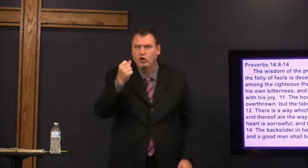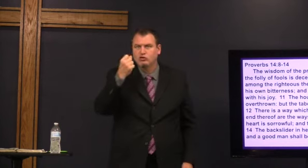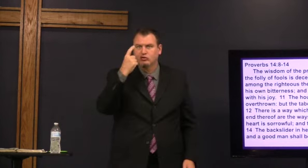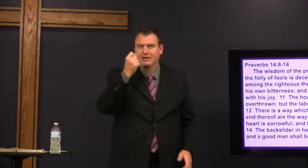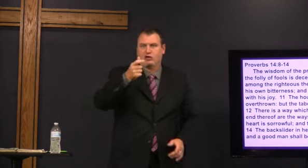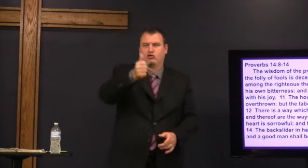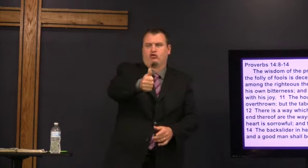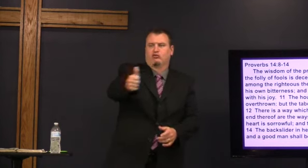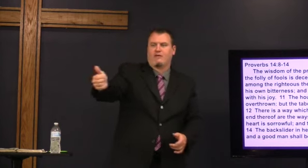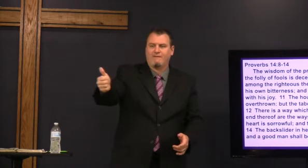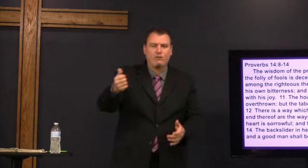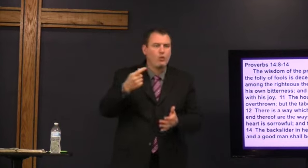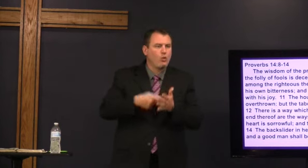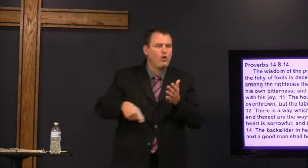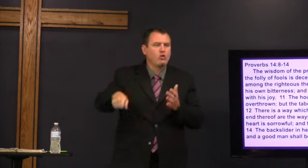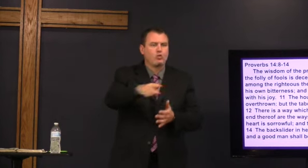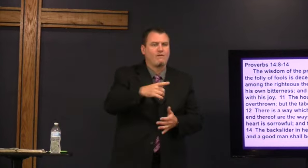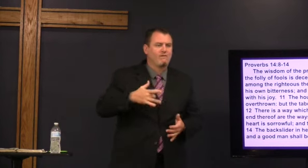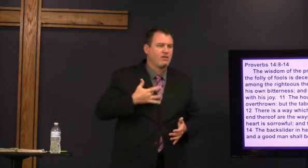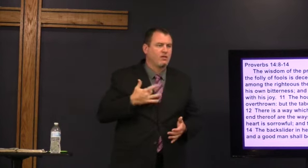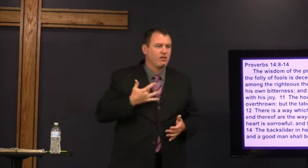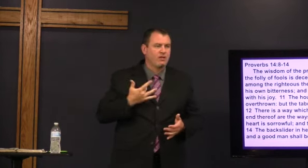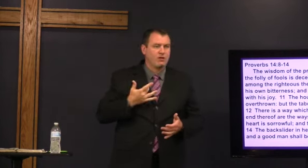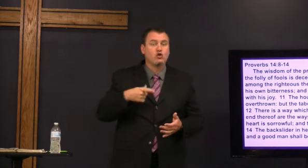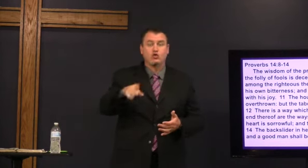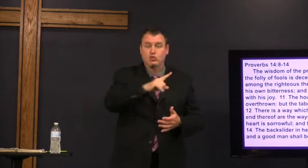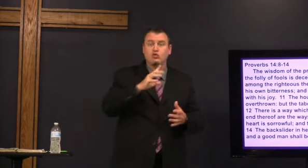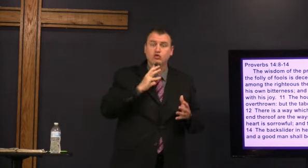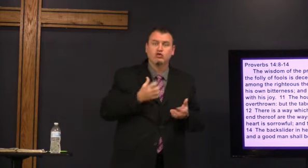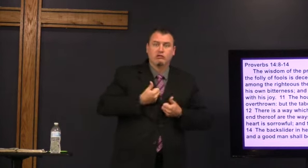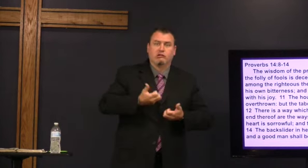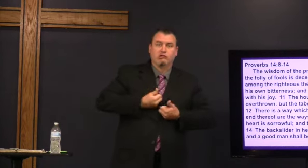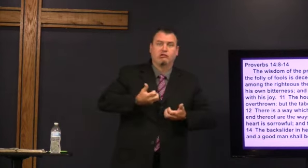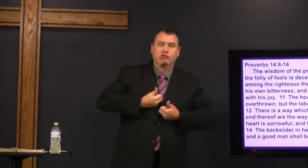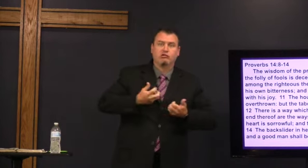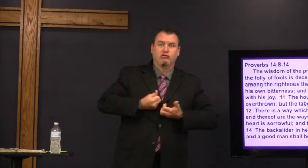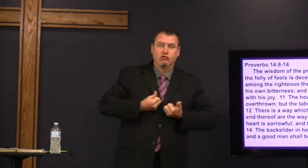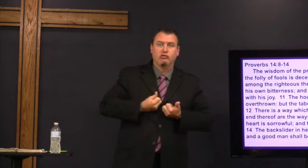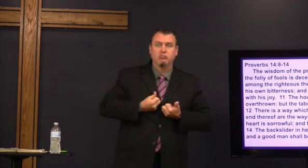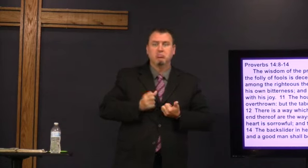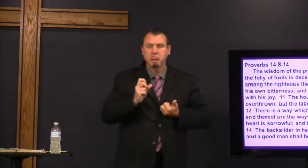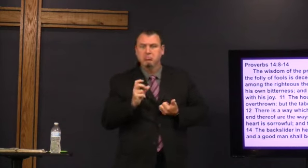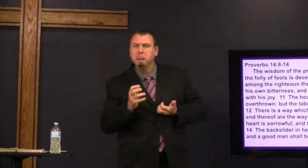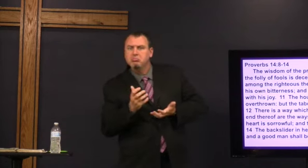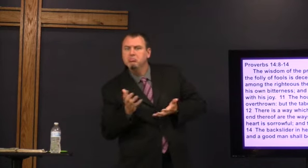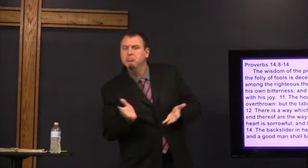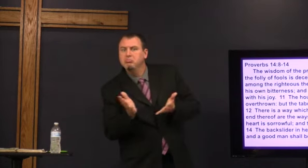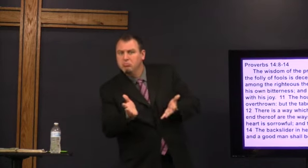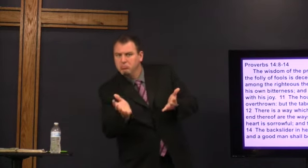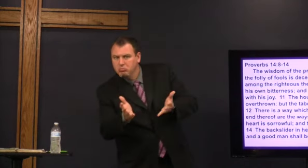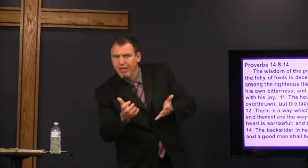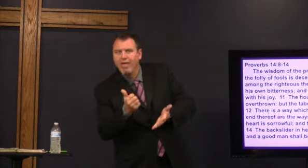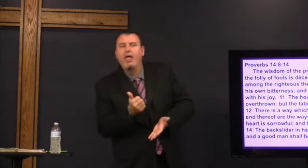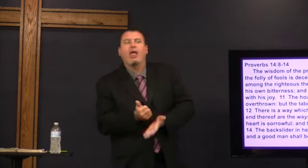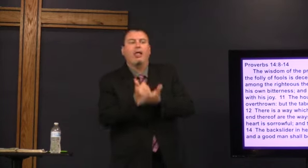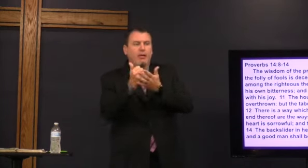feel. Their job is to make you understand yourself and how you feel. You can tell them